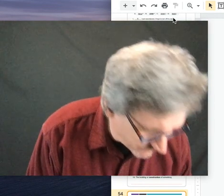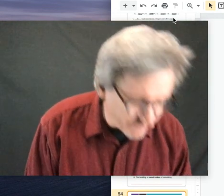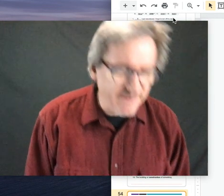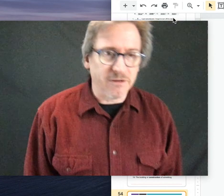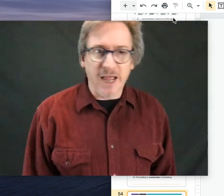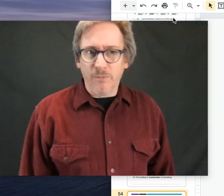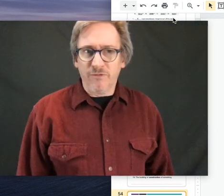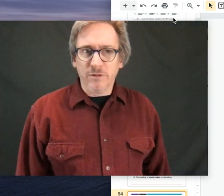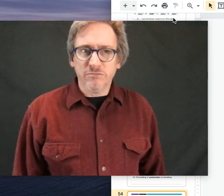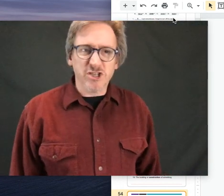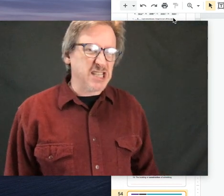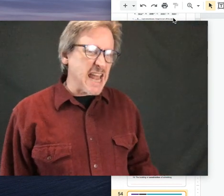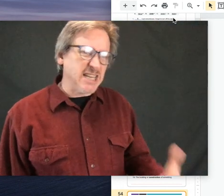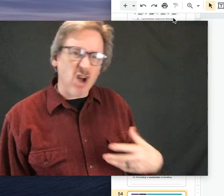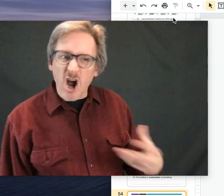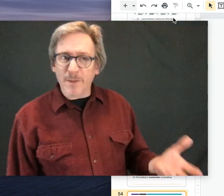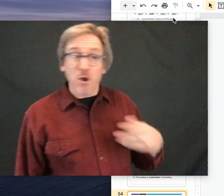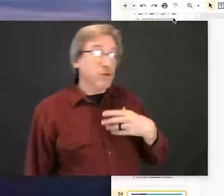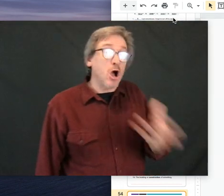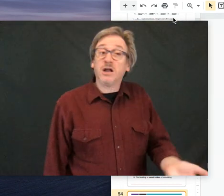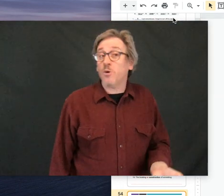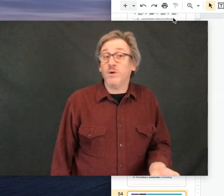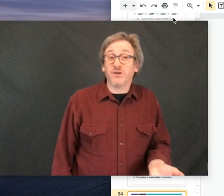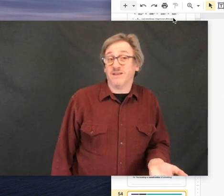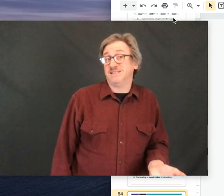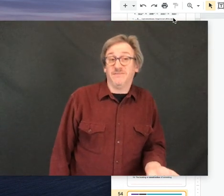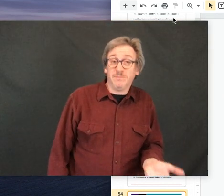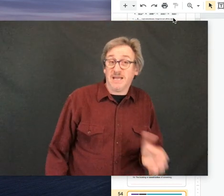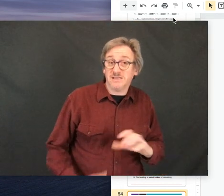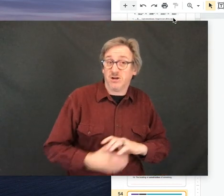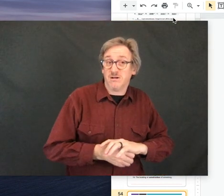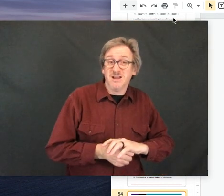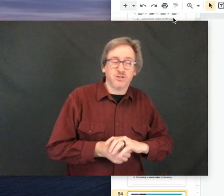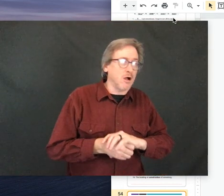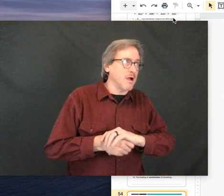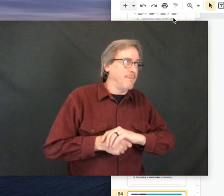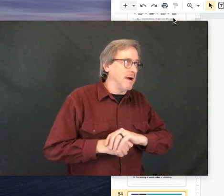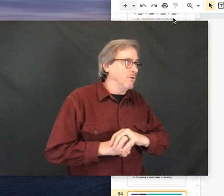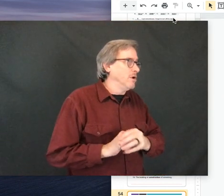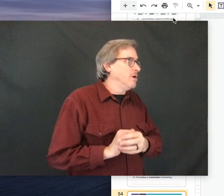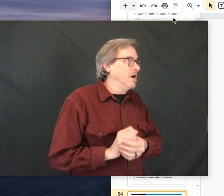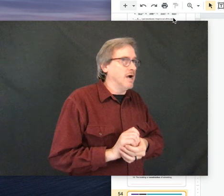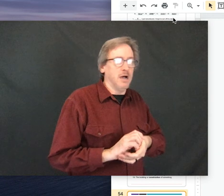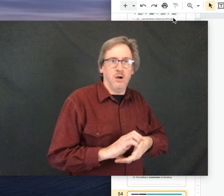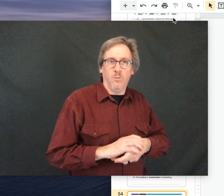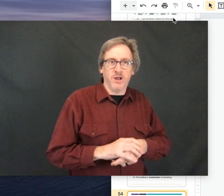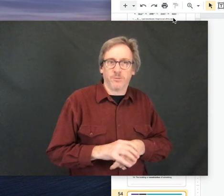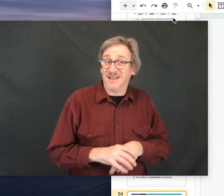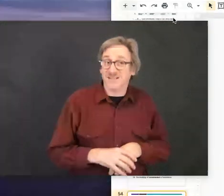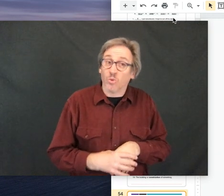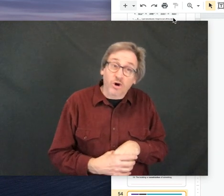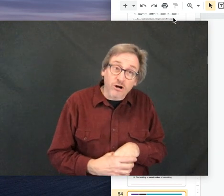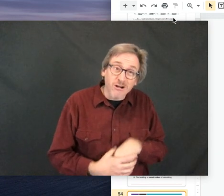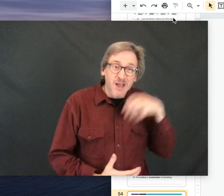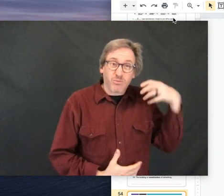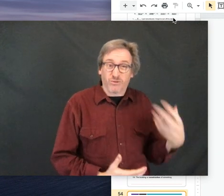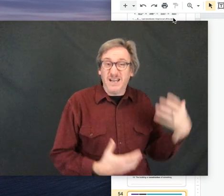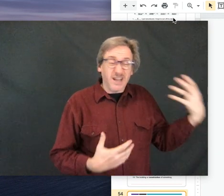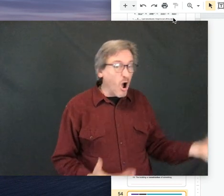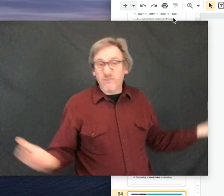be very helpful. Just kind of talk about what your Thanksgiving plans are. Talk about what your plans